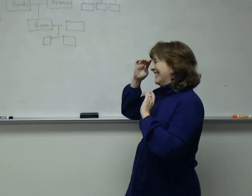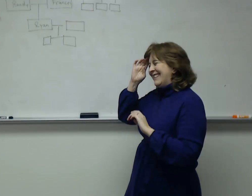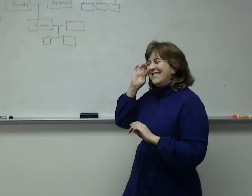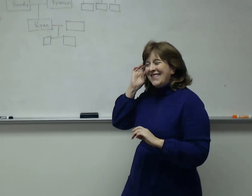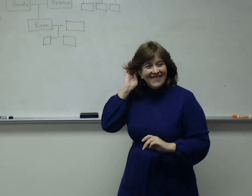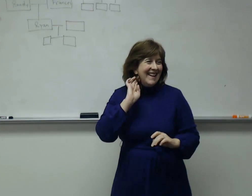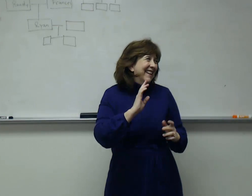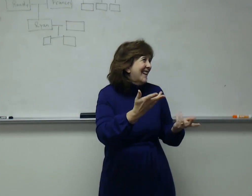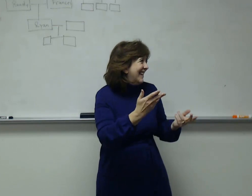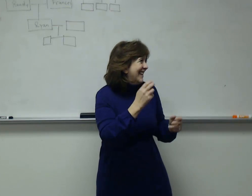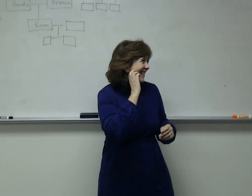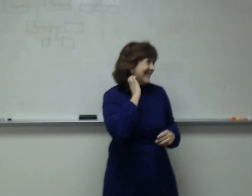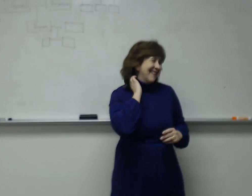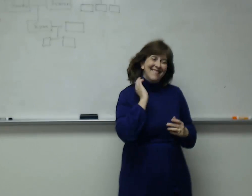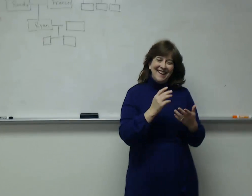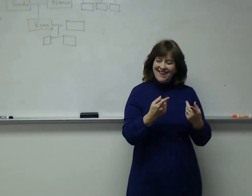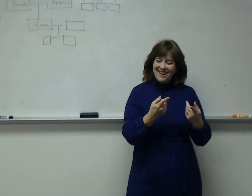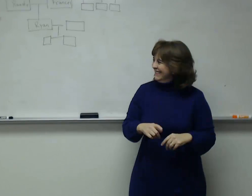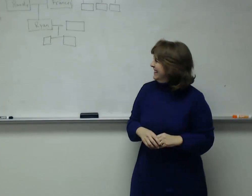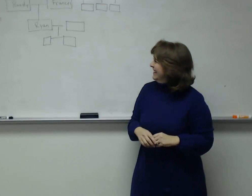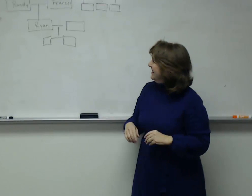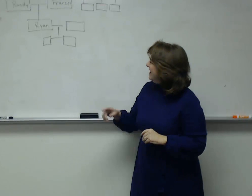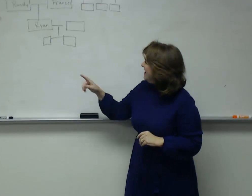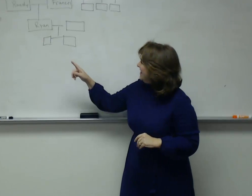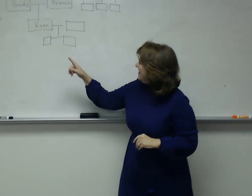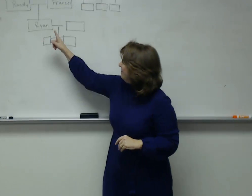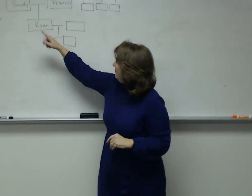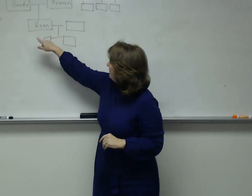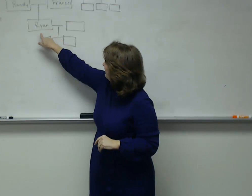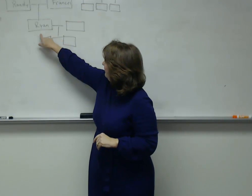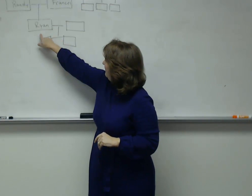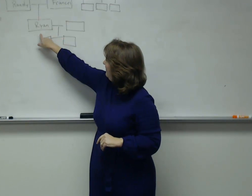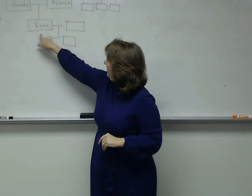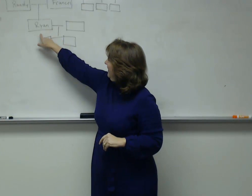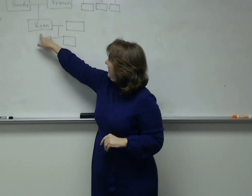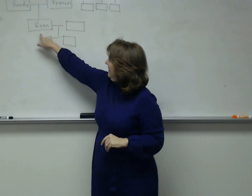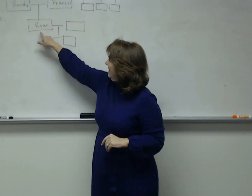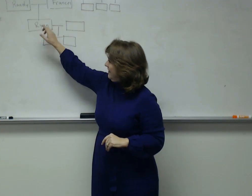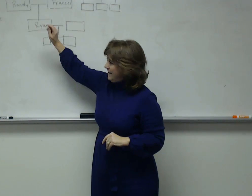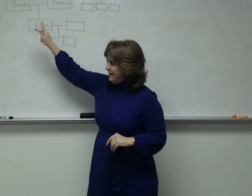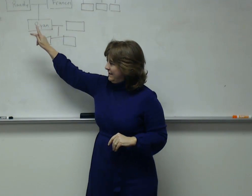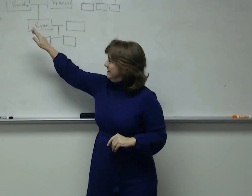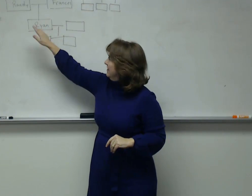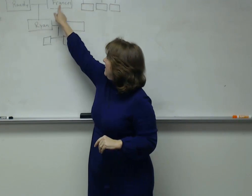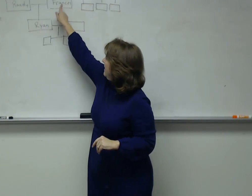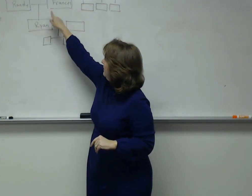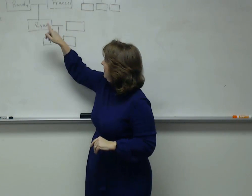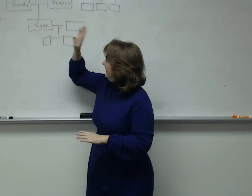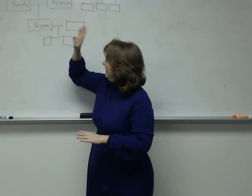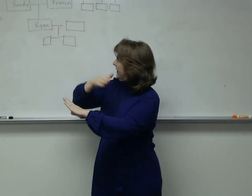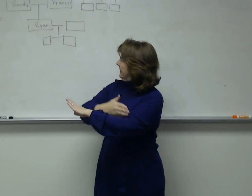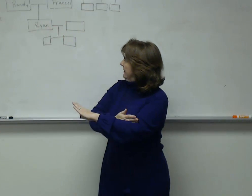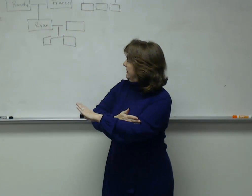So anyway, that's how that happened. Okay, so we have,